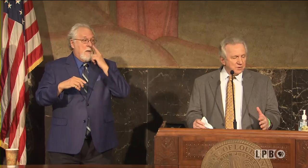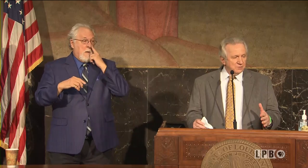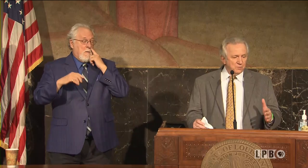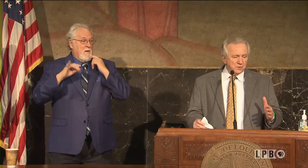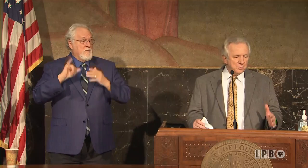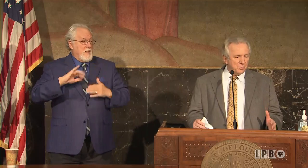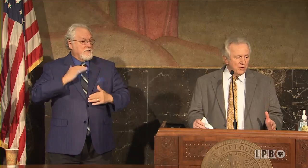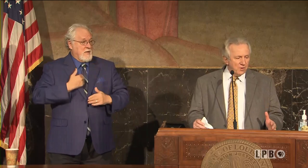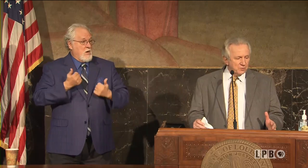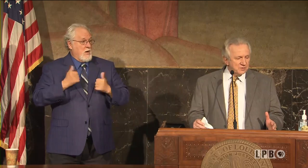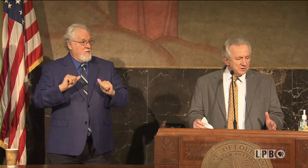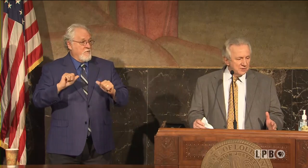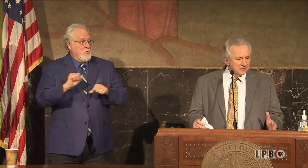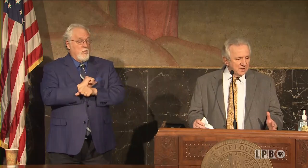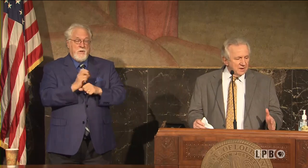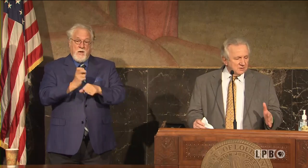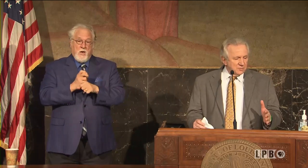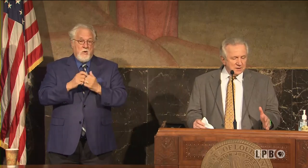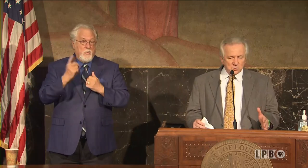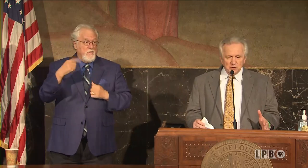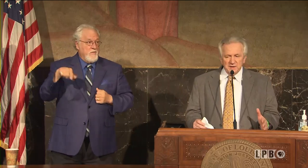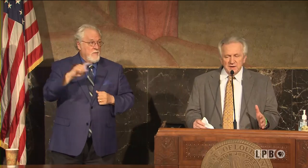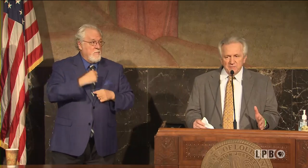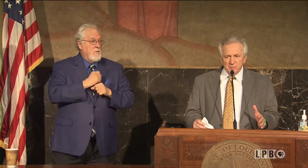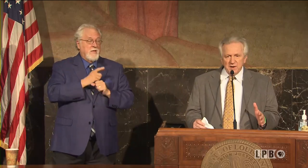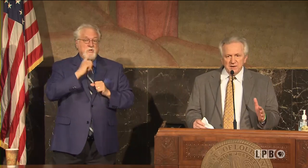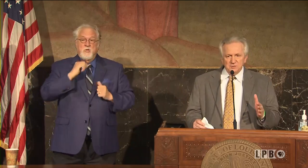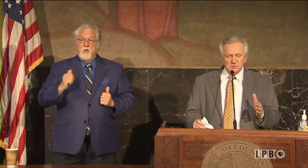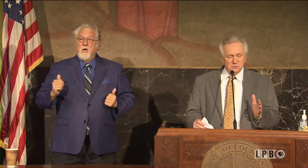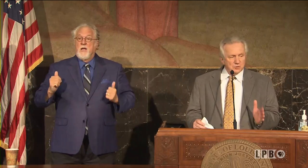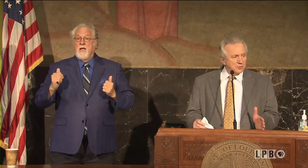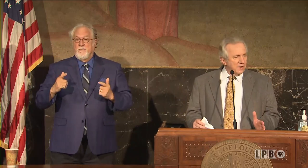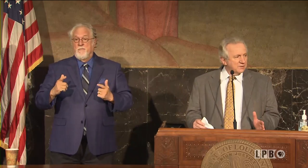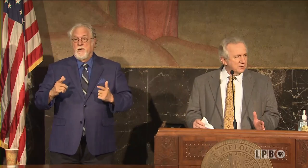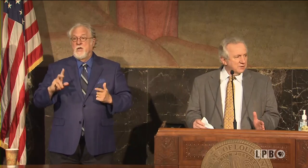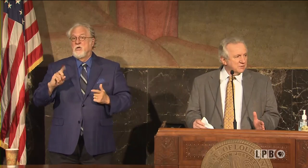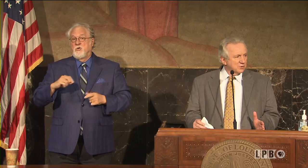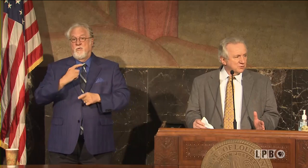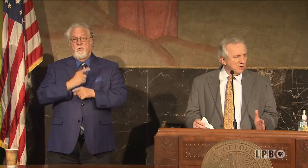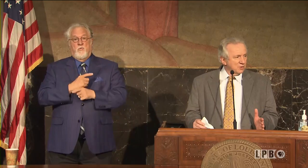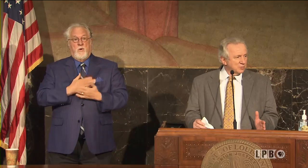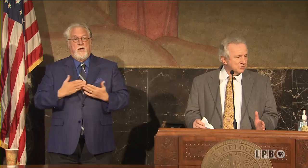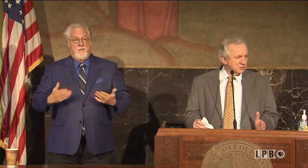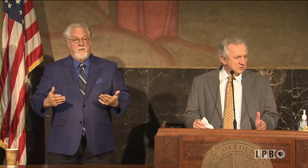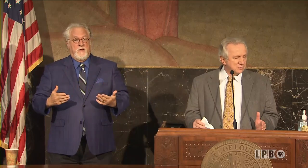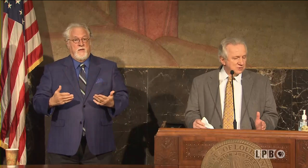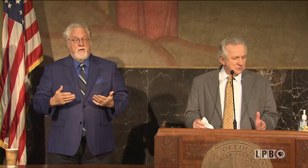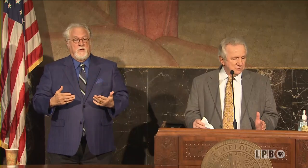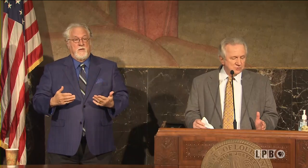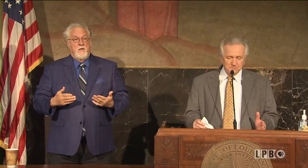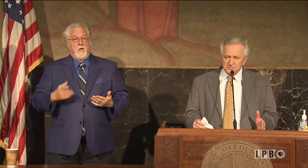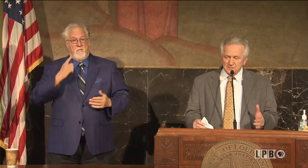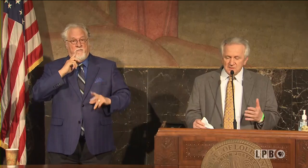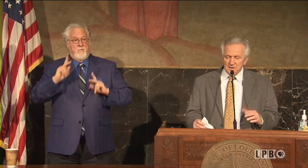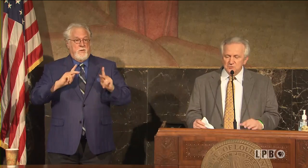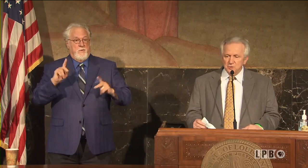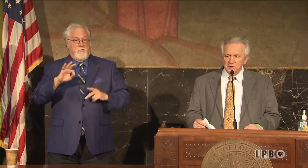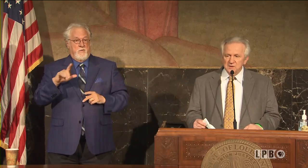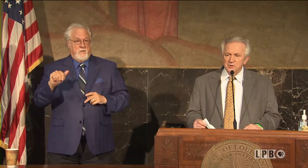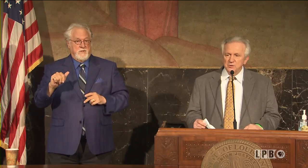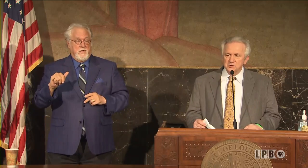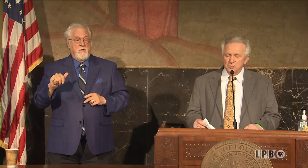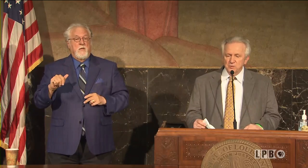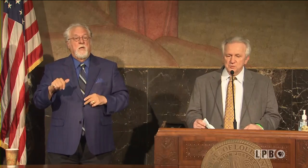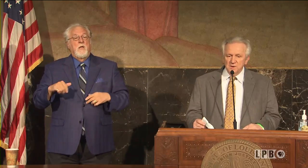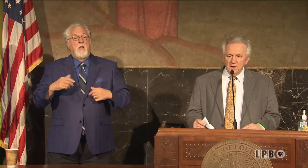after working real hard with them to make sure that everybody is doing the right thing for those vulnerable citizens. And so